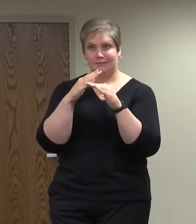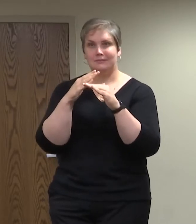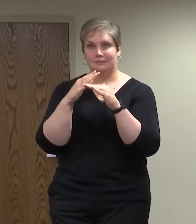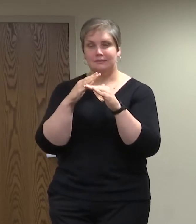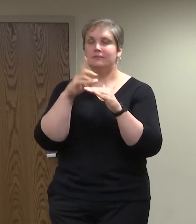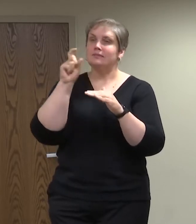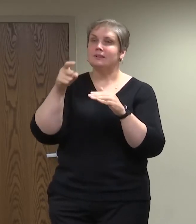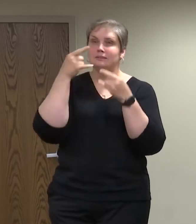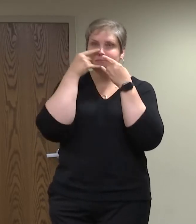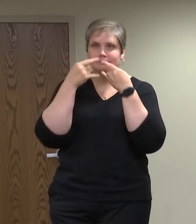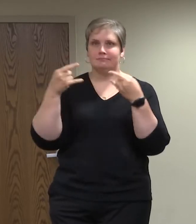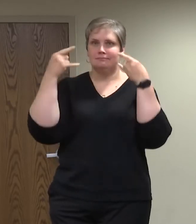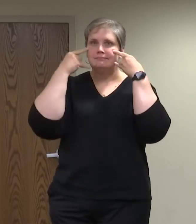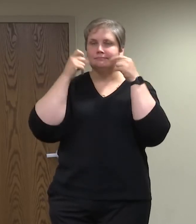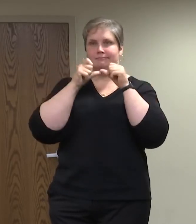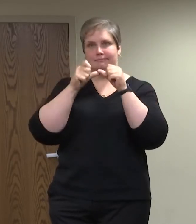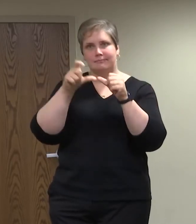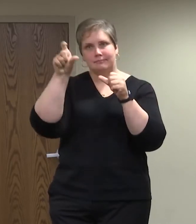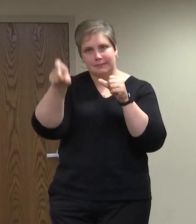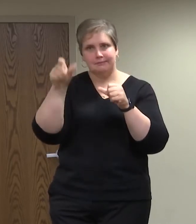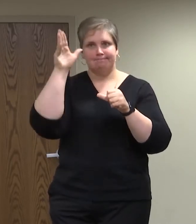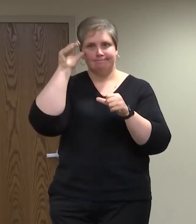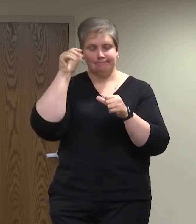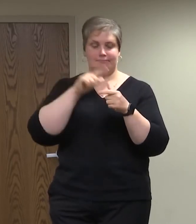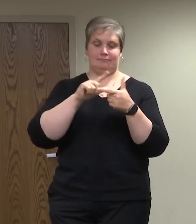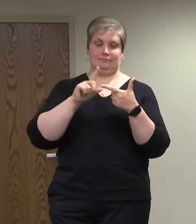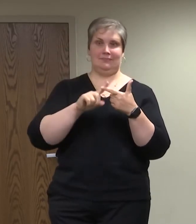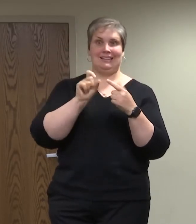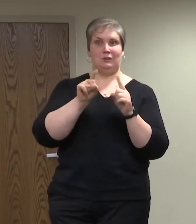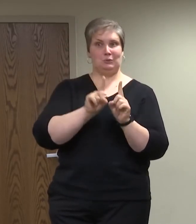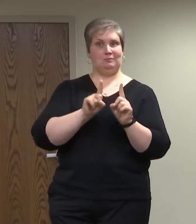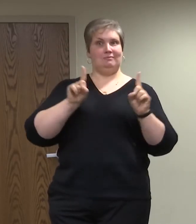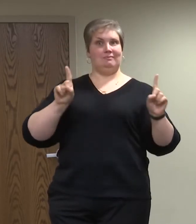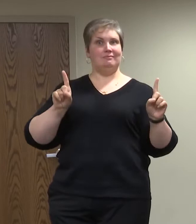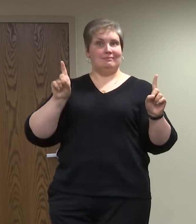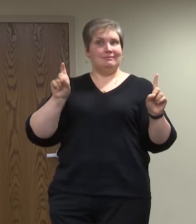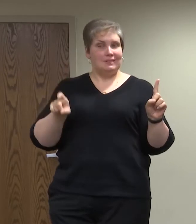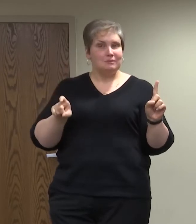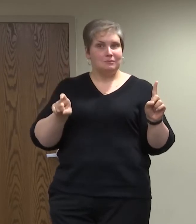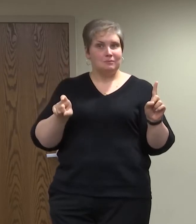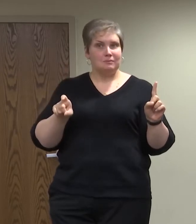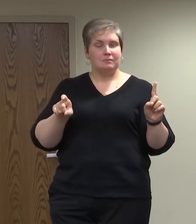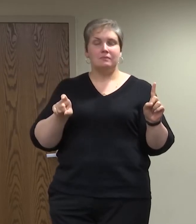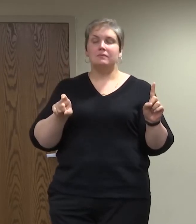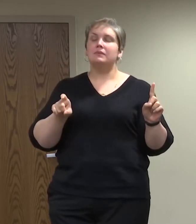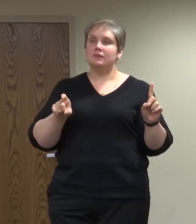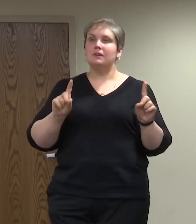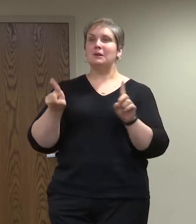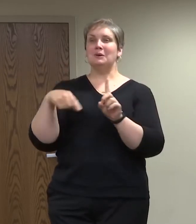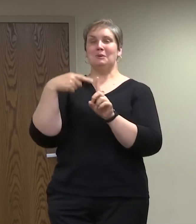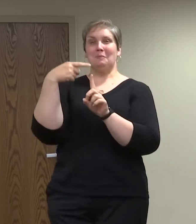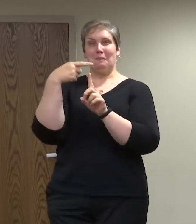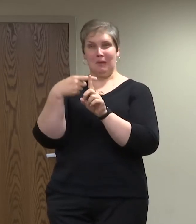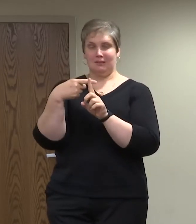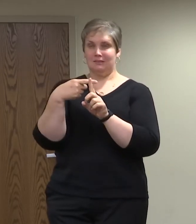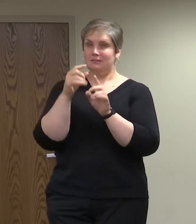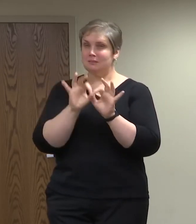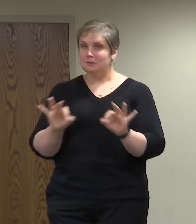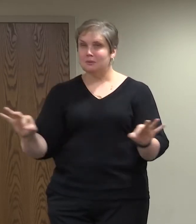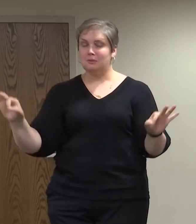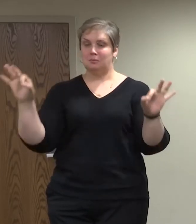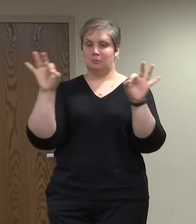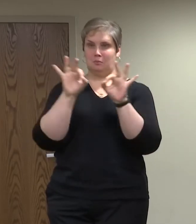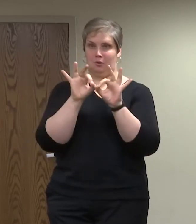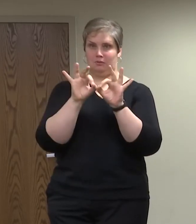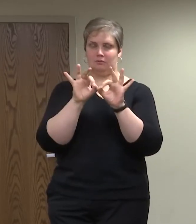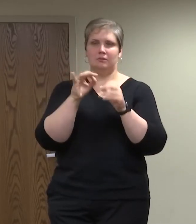to maintain social distancing. And here's a big one. Limit gatherings with family members from outside of the state or friends with whom